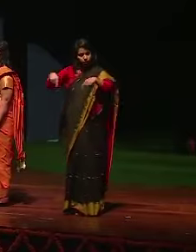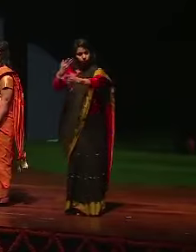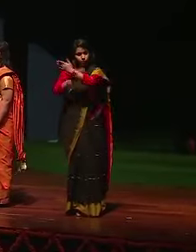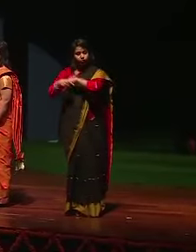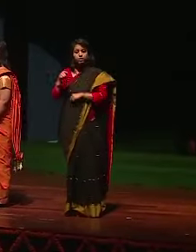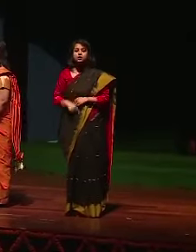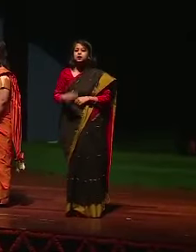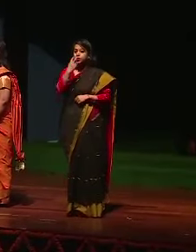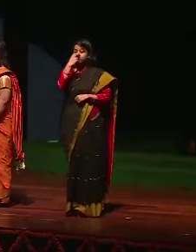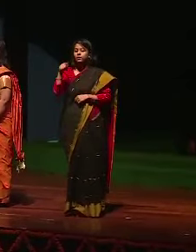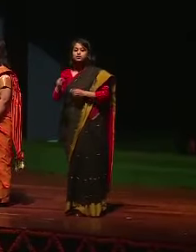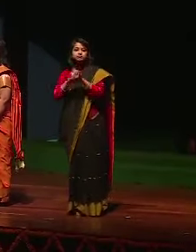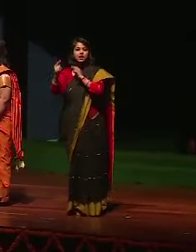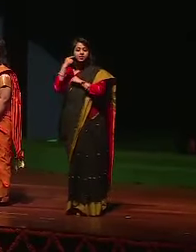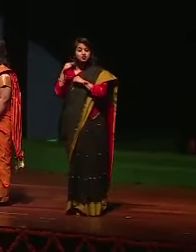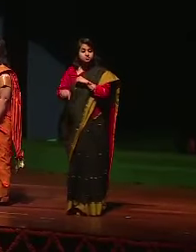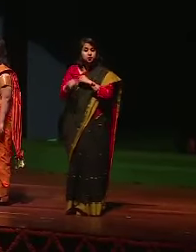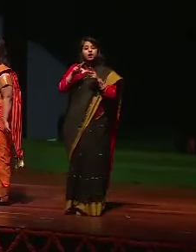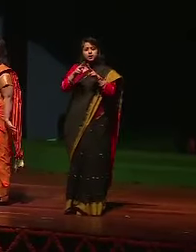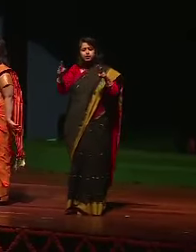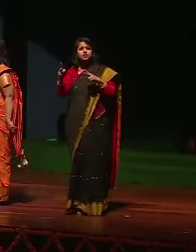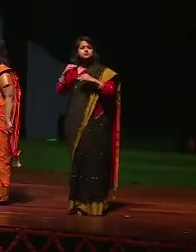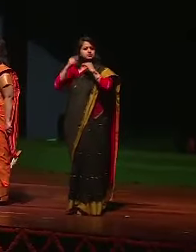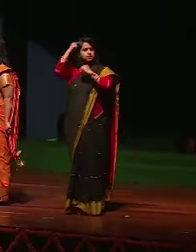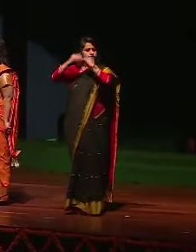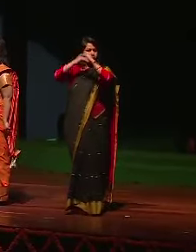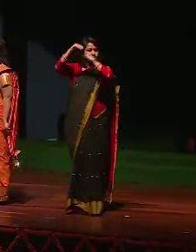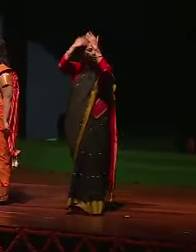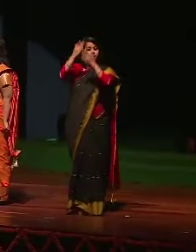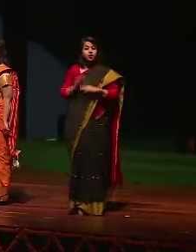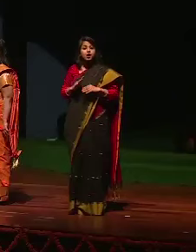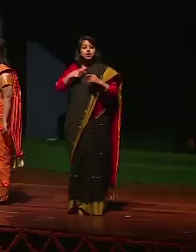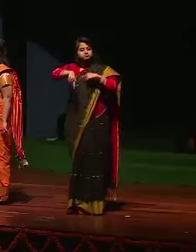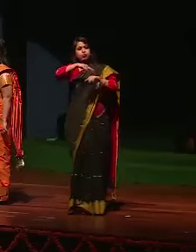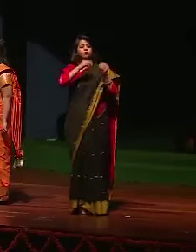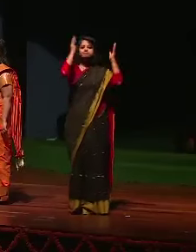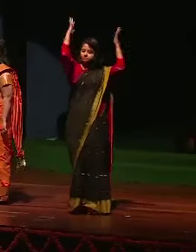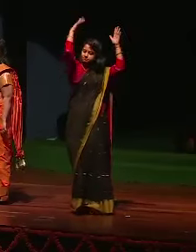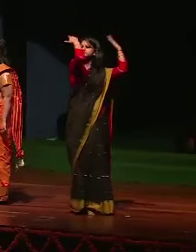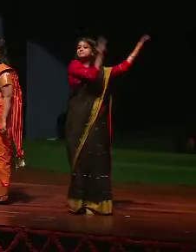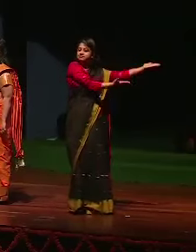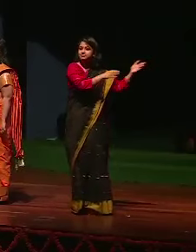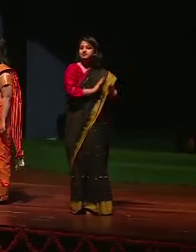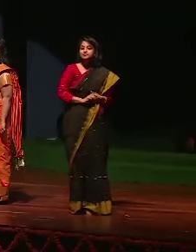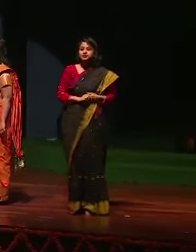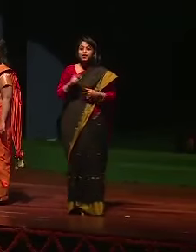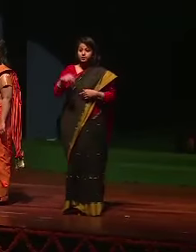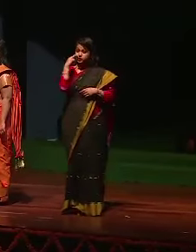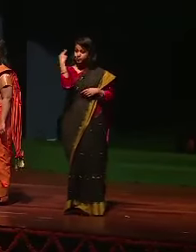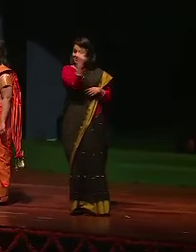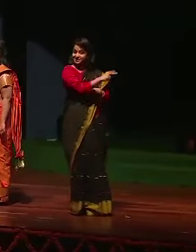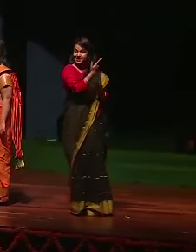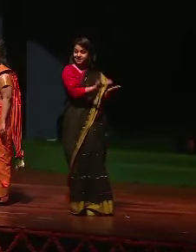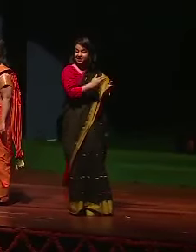to visual, hearing, intellectual, and developmental, deserve a big round of applause, as you would see